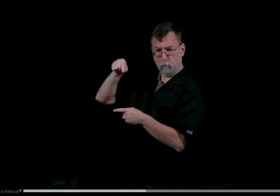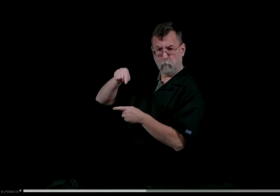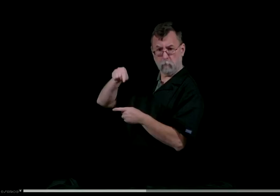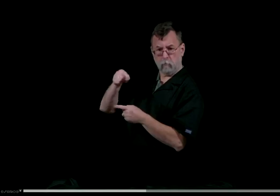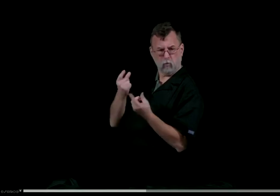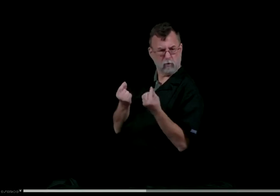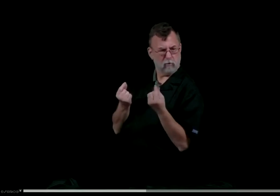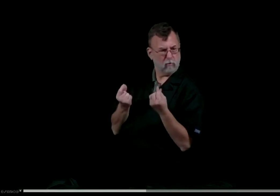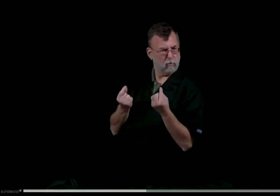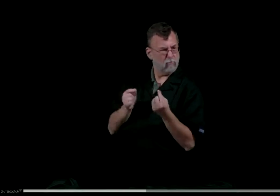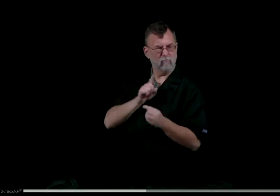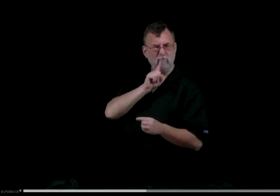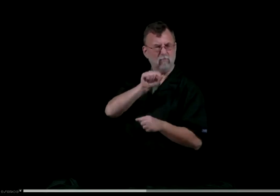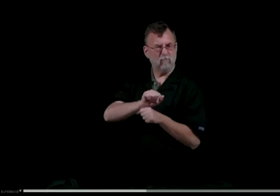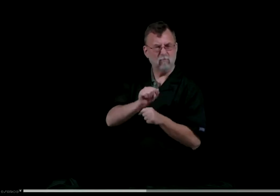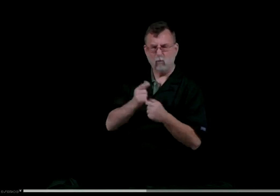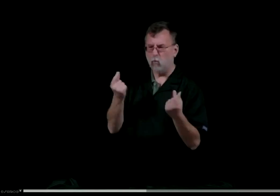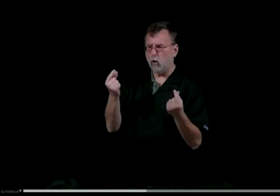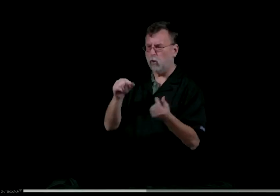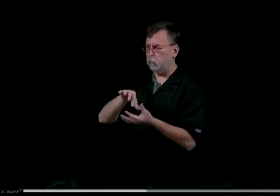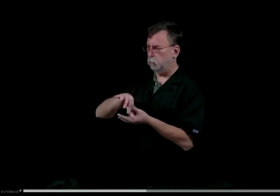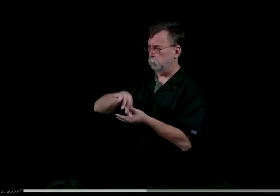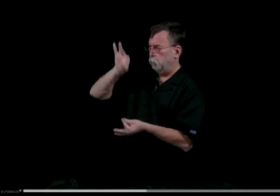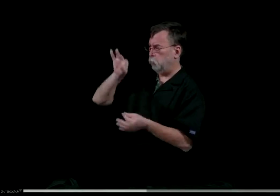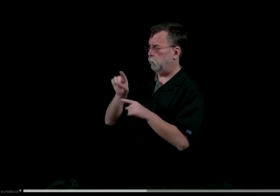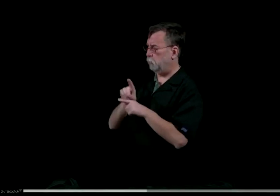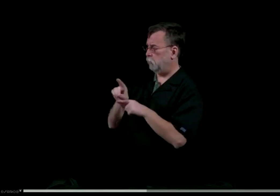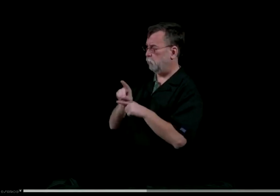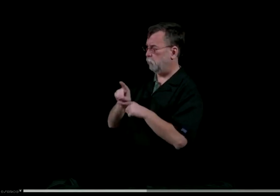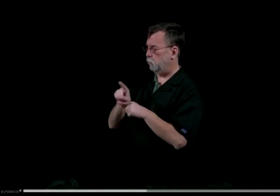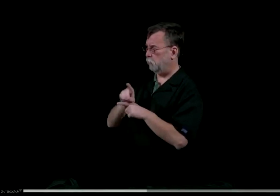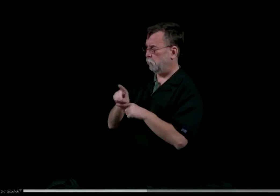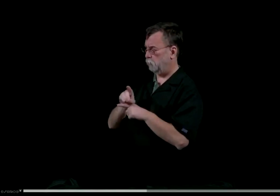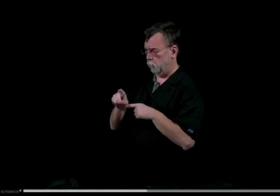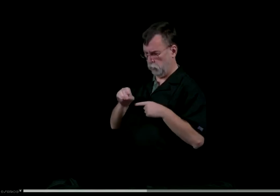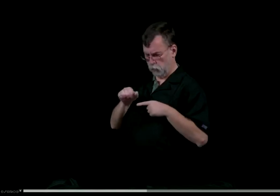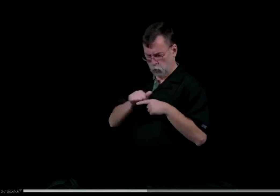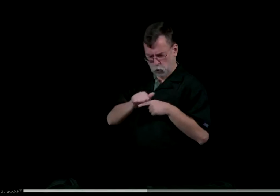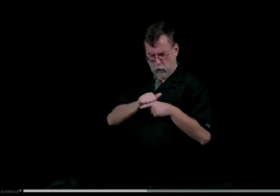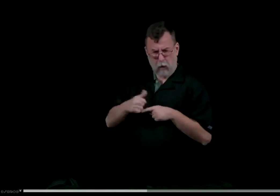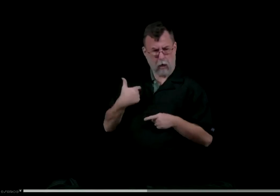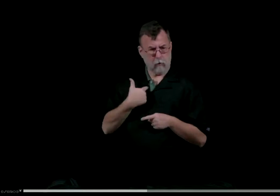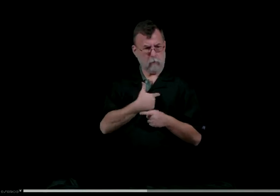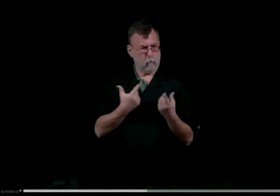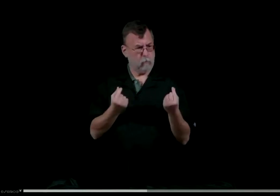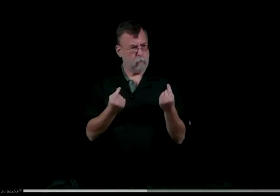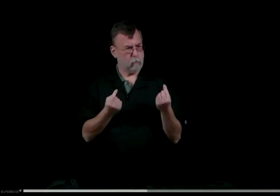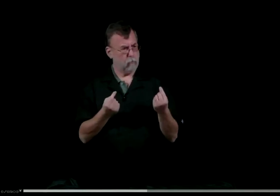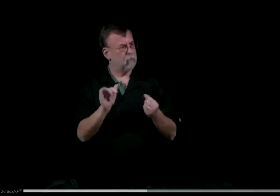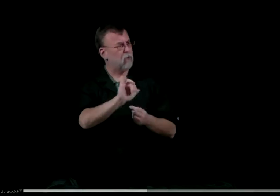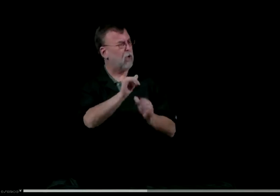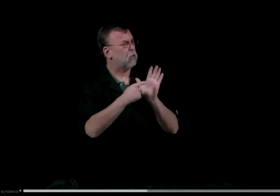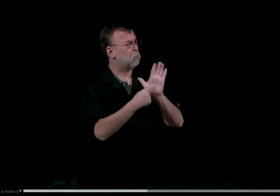Spiritual discipline. What is spiritual discipline? What do we do with spiritual discipline? It trains us to do